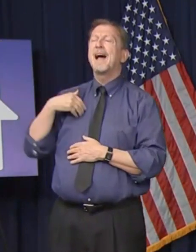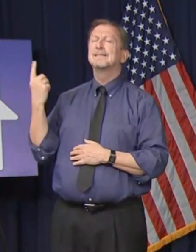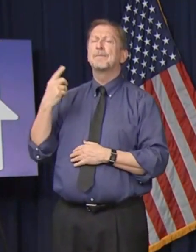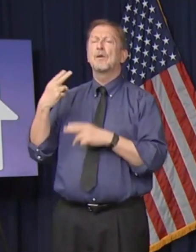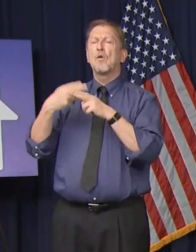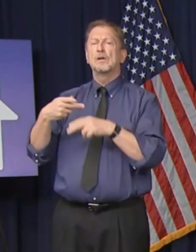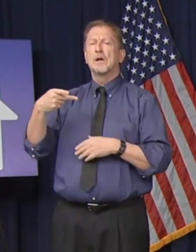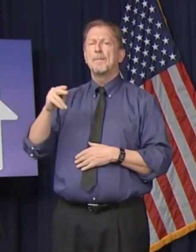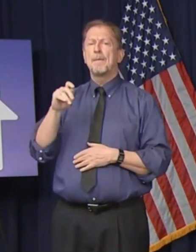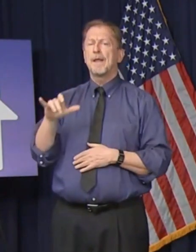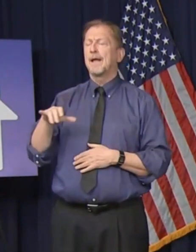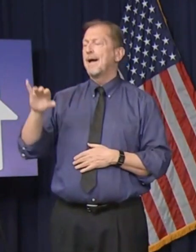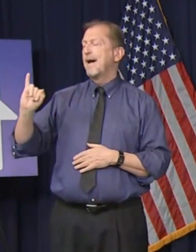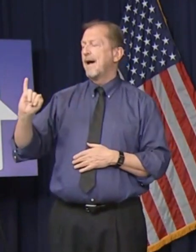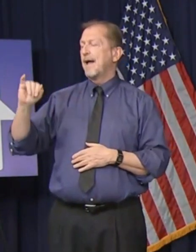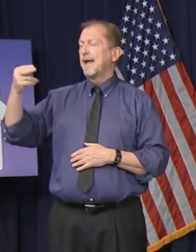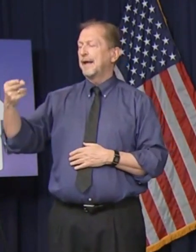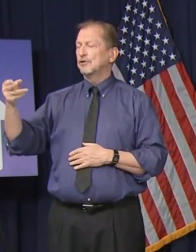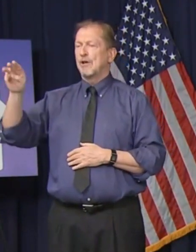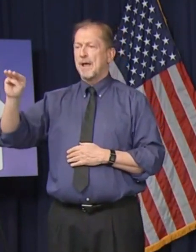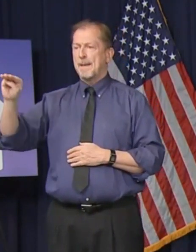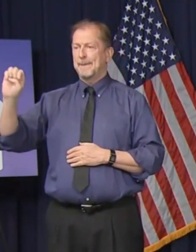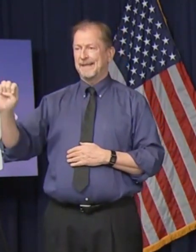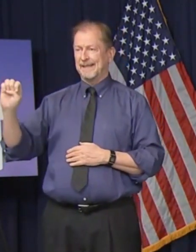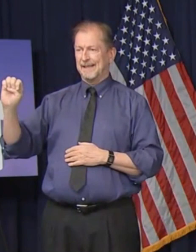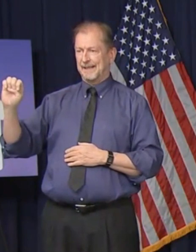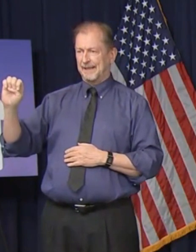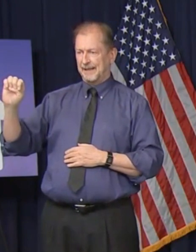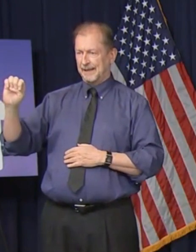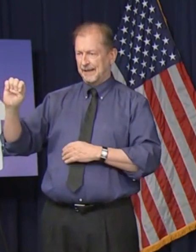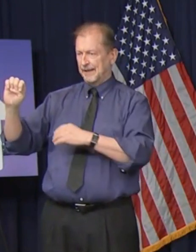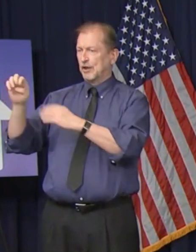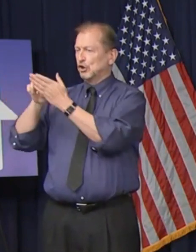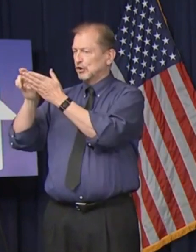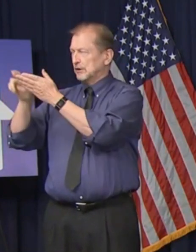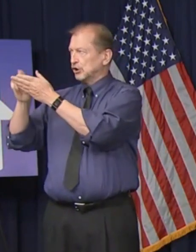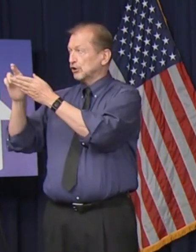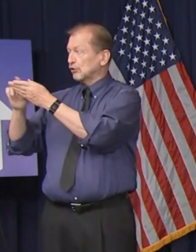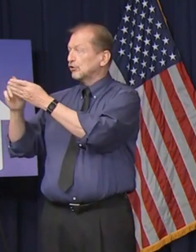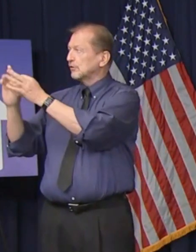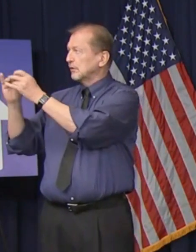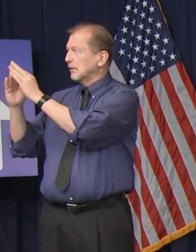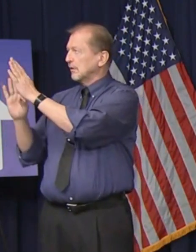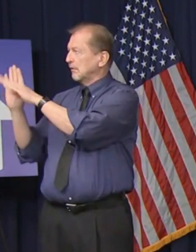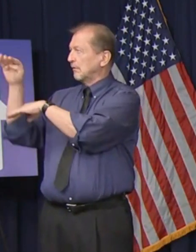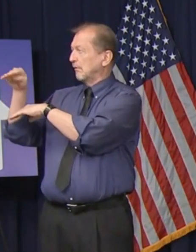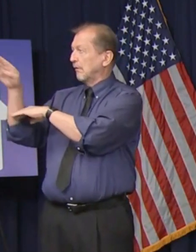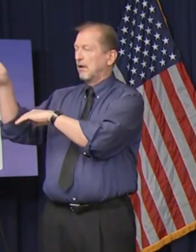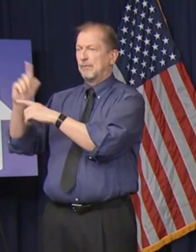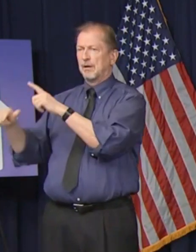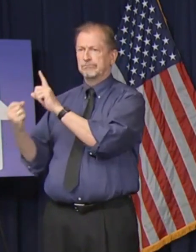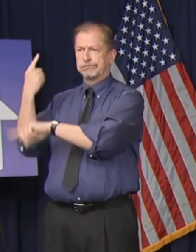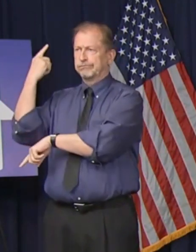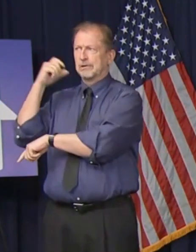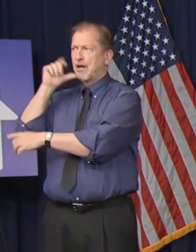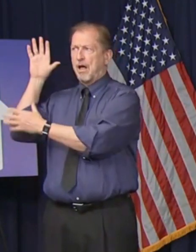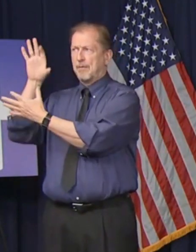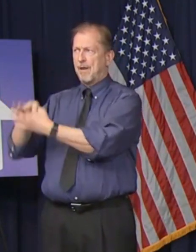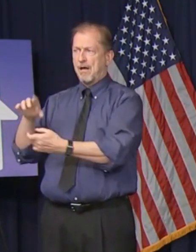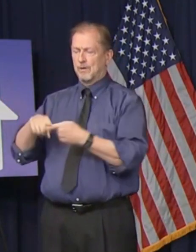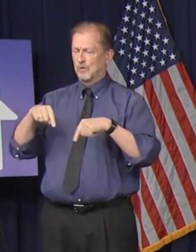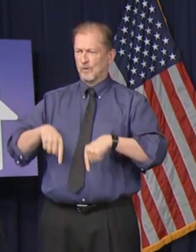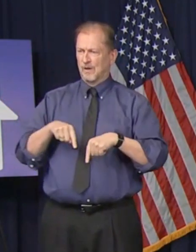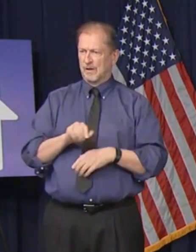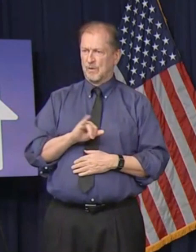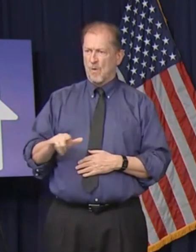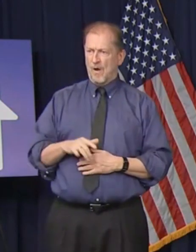others were using, the IHME curve, which is, you know, inaccurate as regards Illinois. For example,